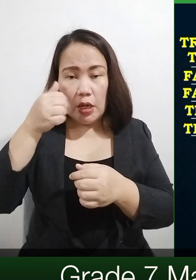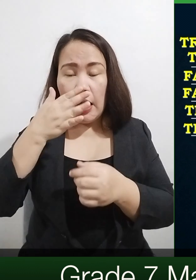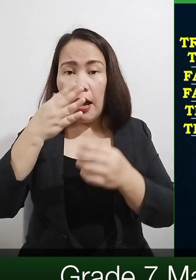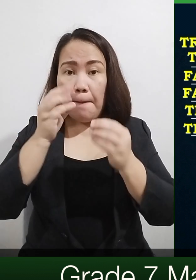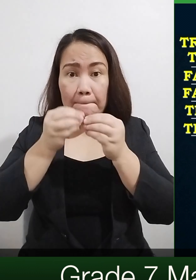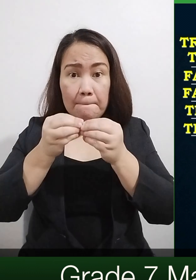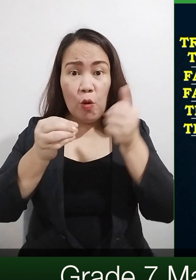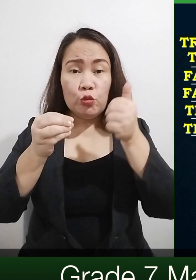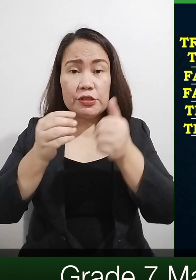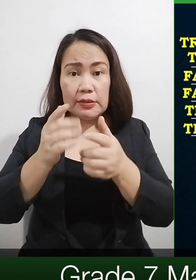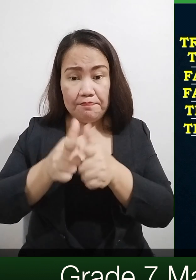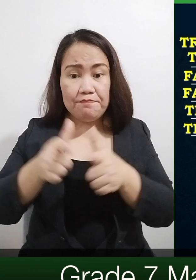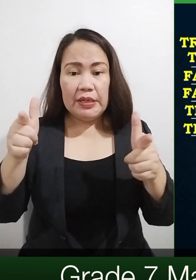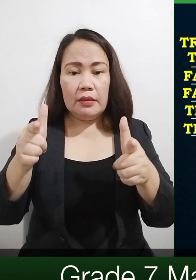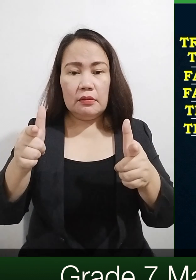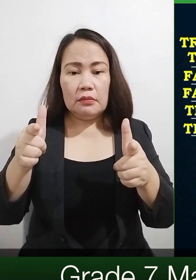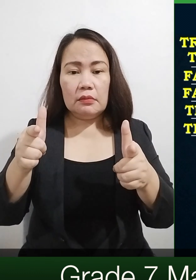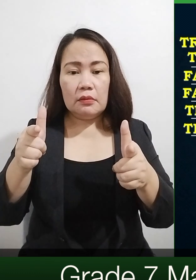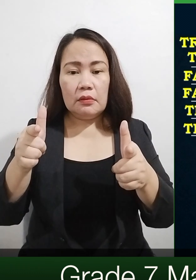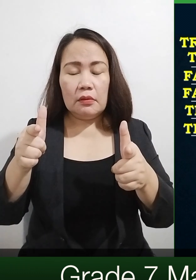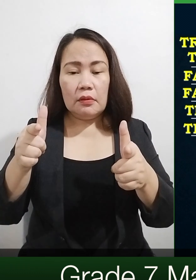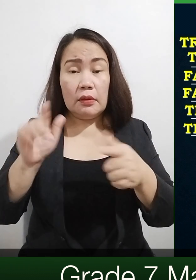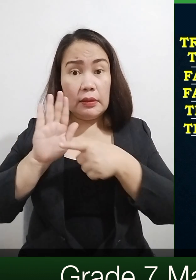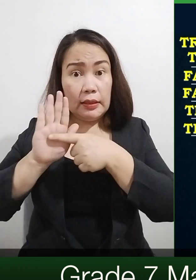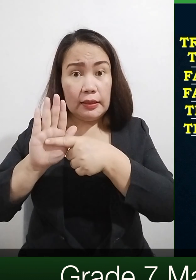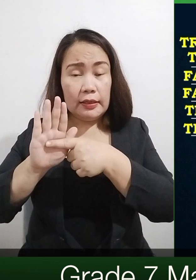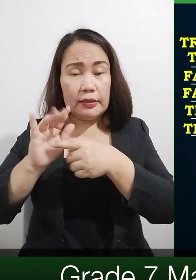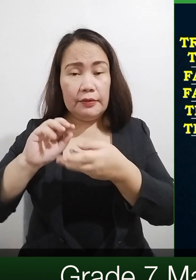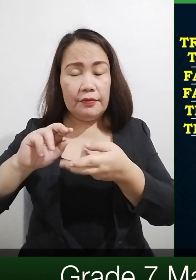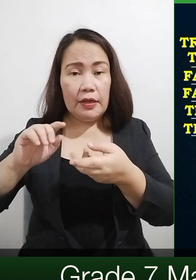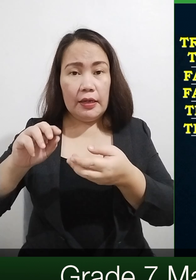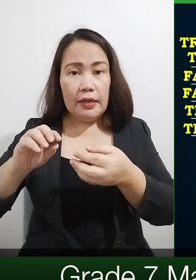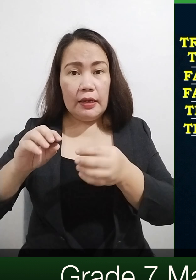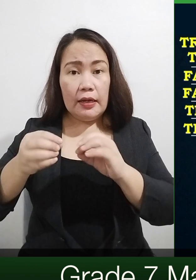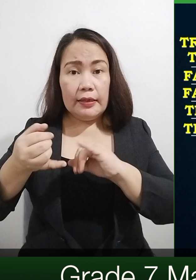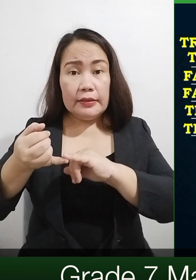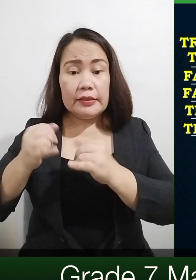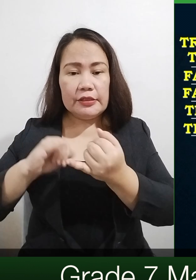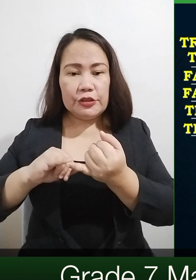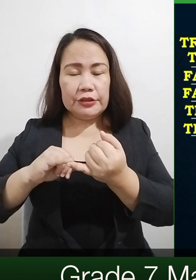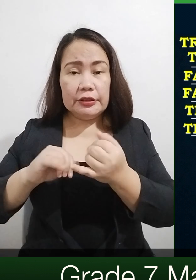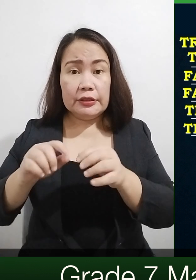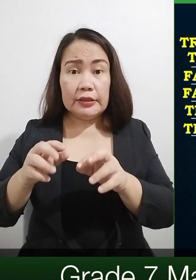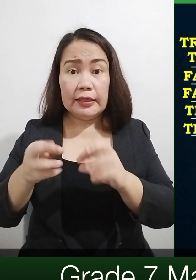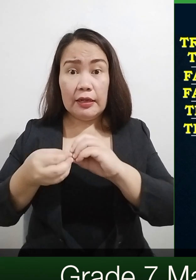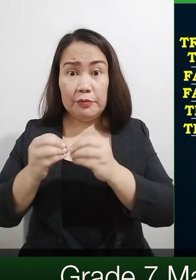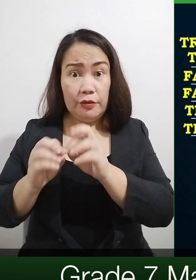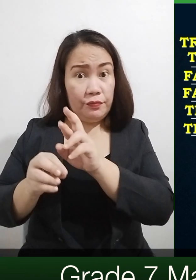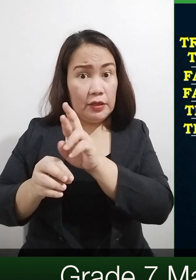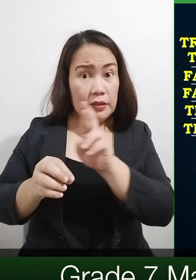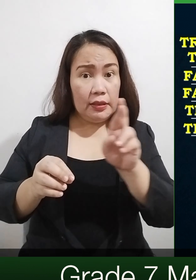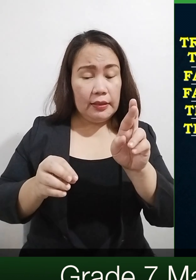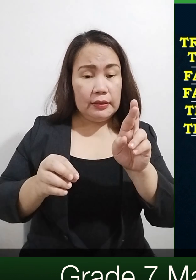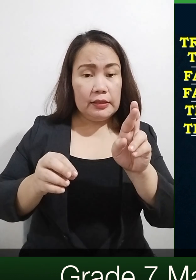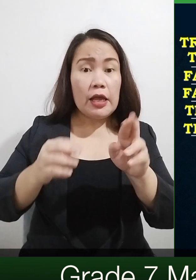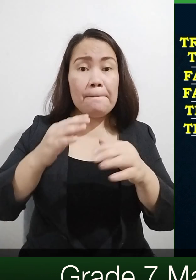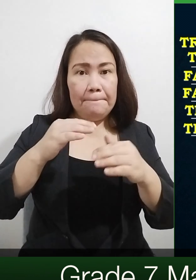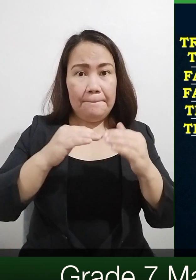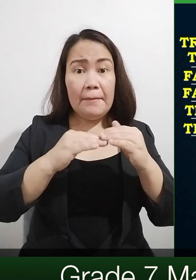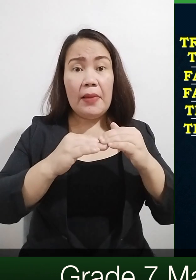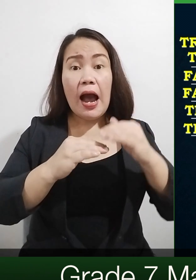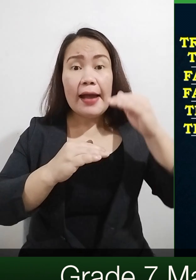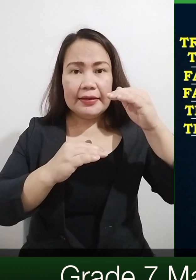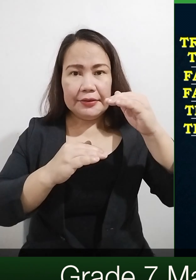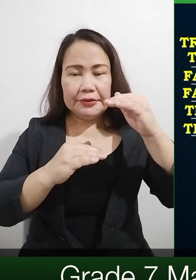the number line, the number on the right side is always bigger than the number on the left side. So,